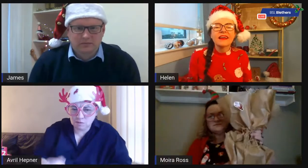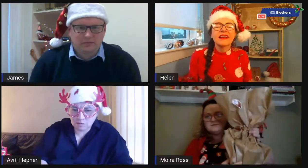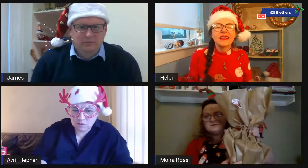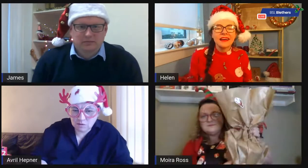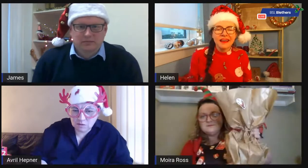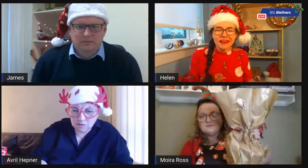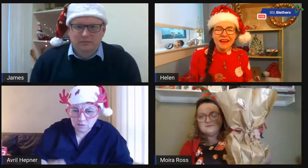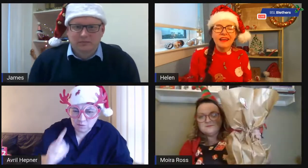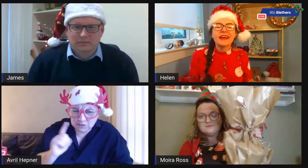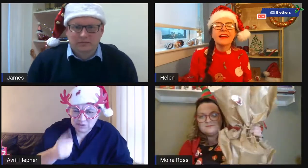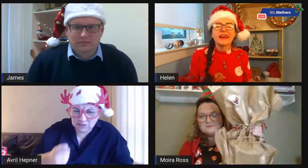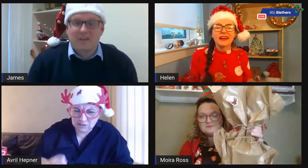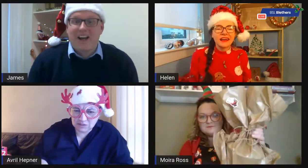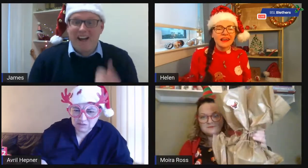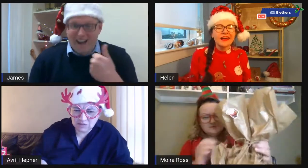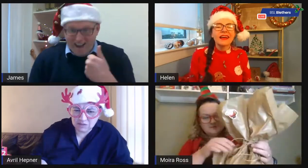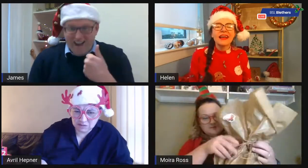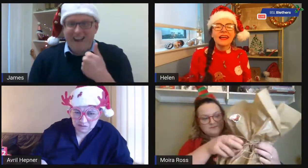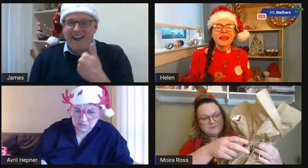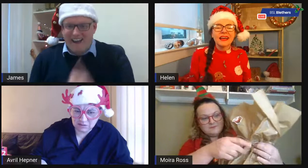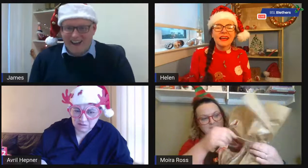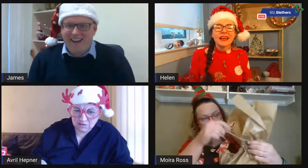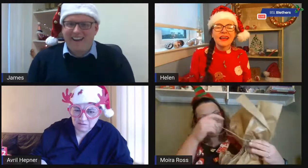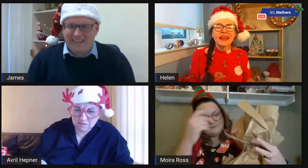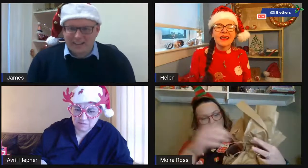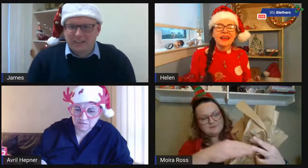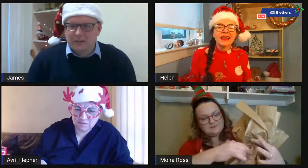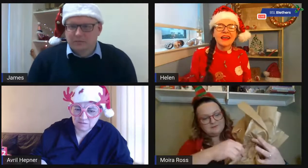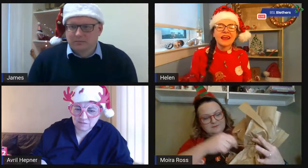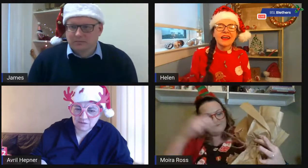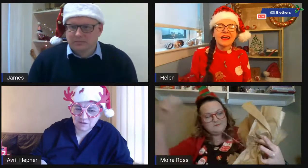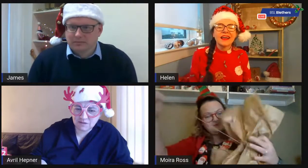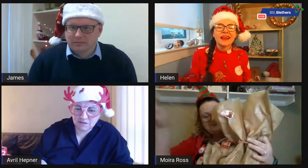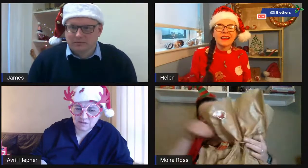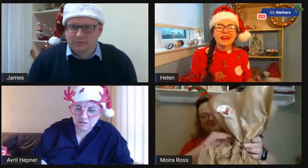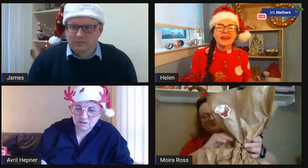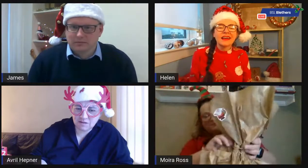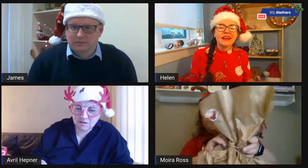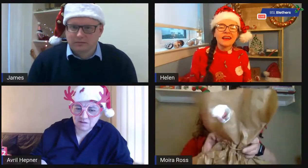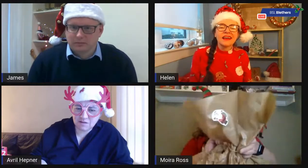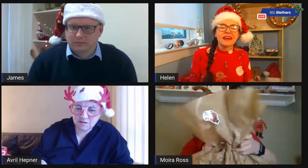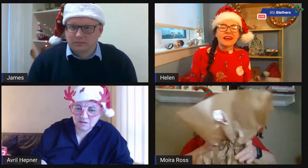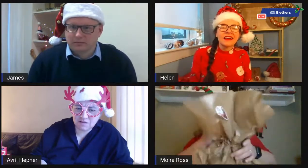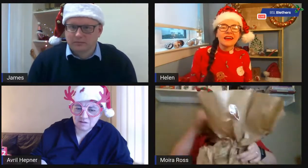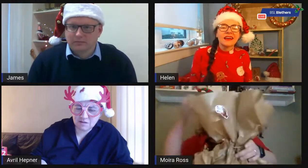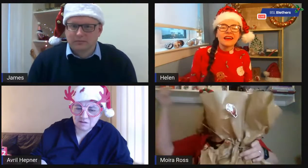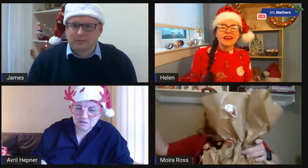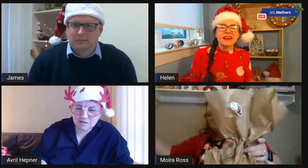Terrapins. So he's got this coming this year. And if I open this up, you will